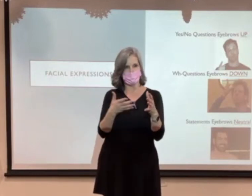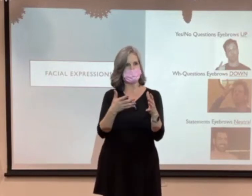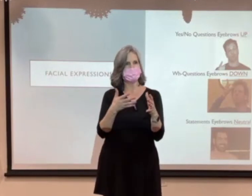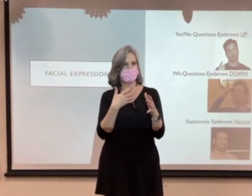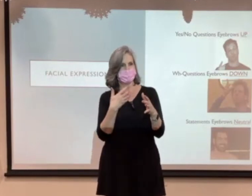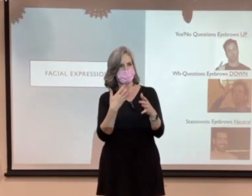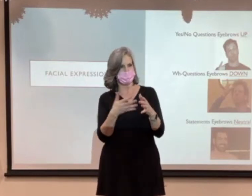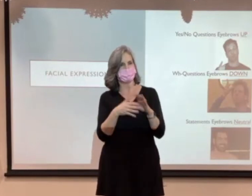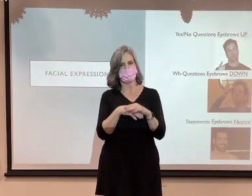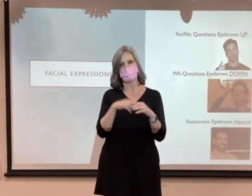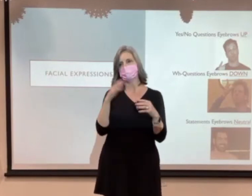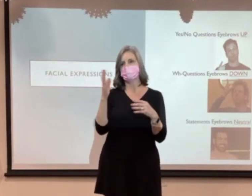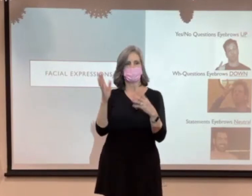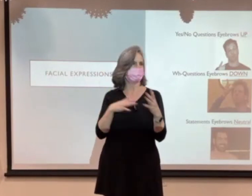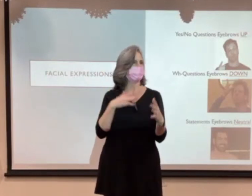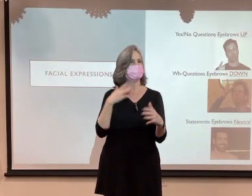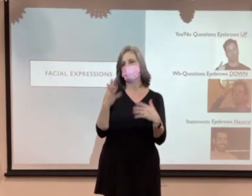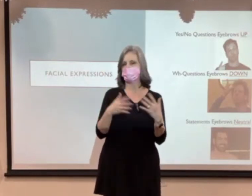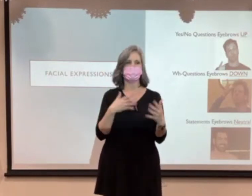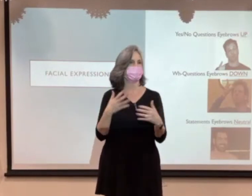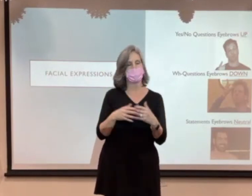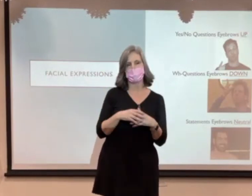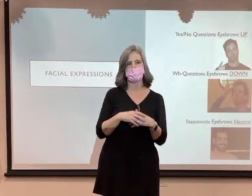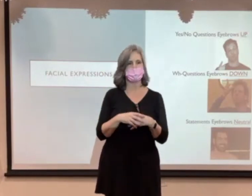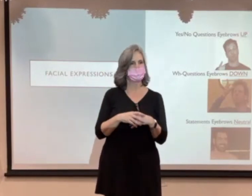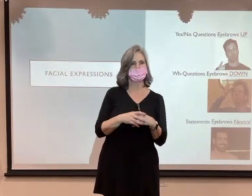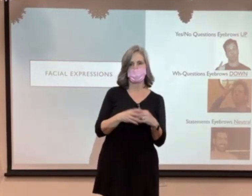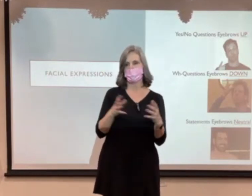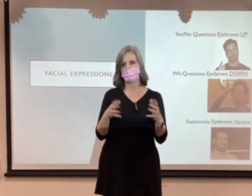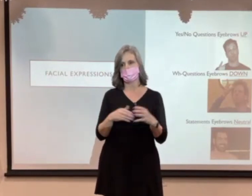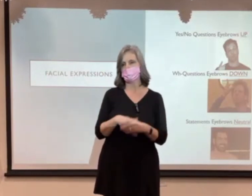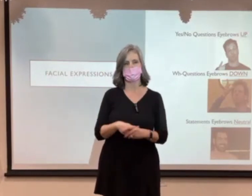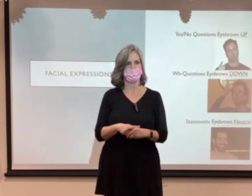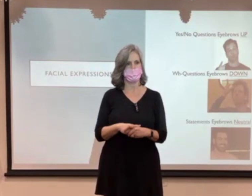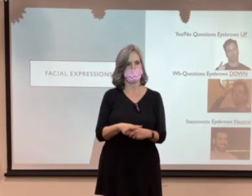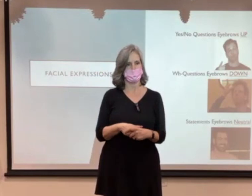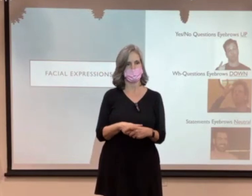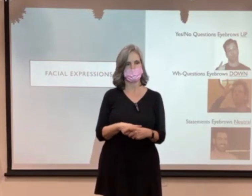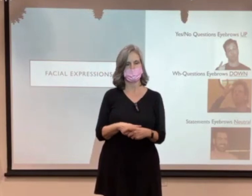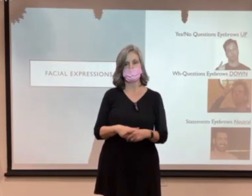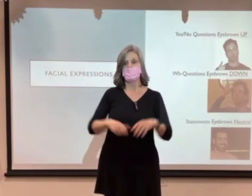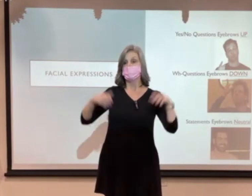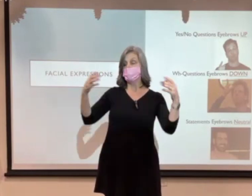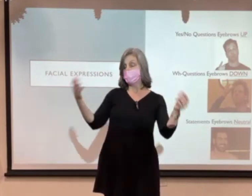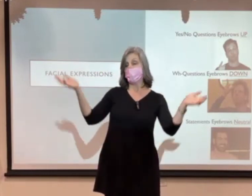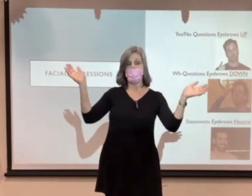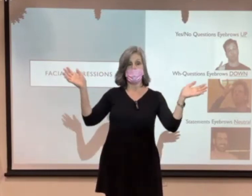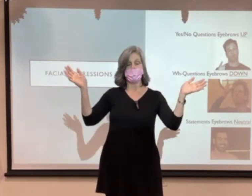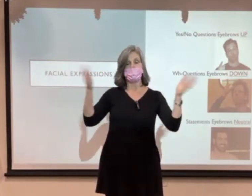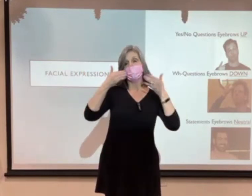research-backed research on deafness, cochlear implant, sign language, and all the debates within the world. So with that, I want to